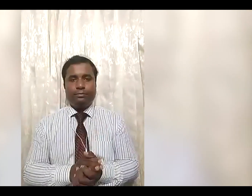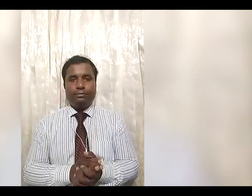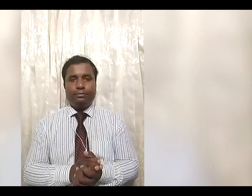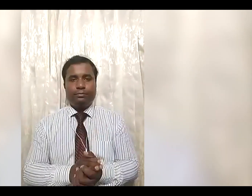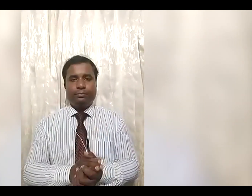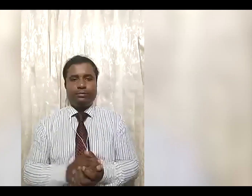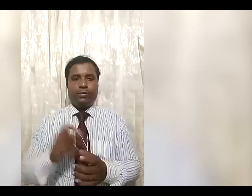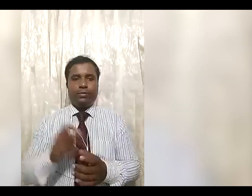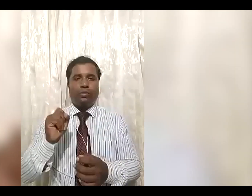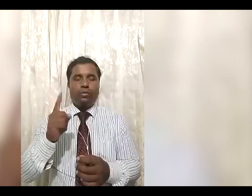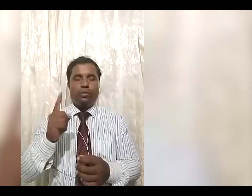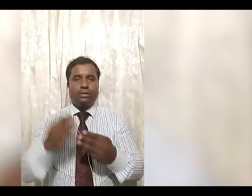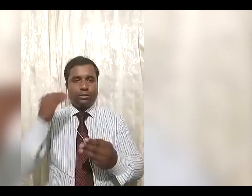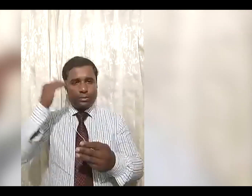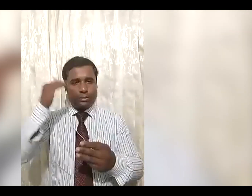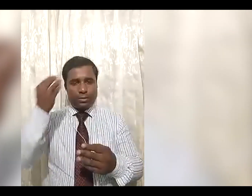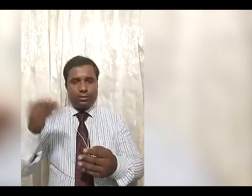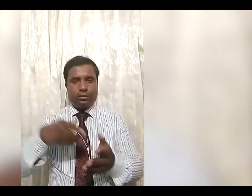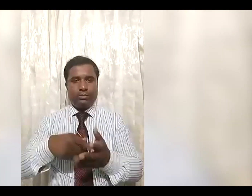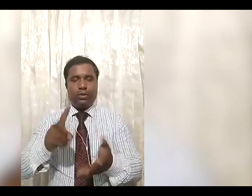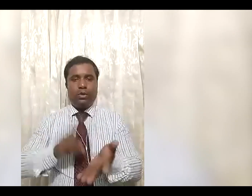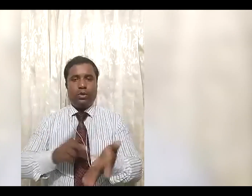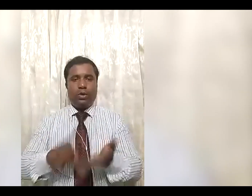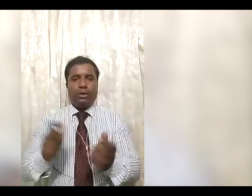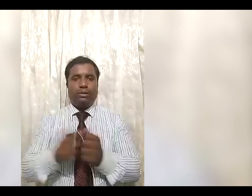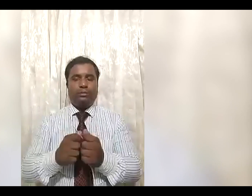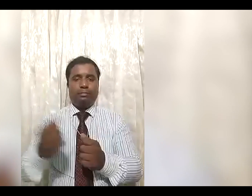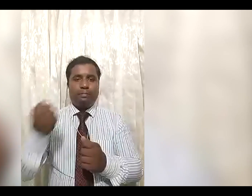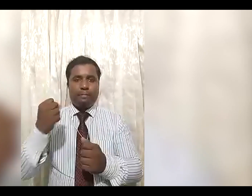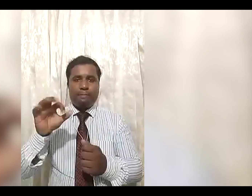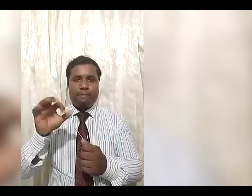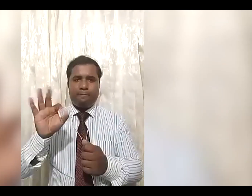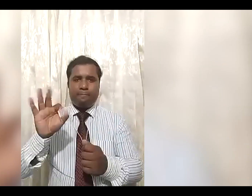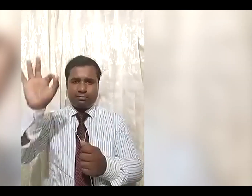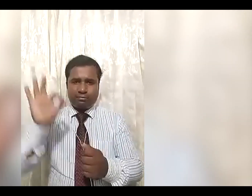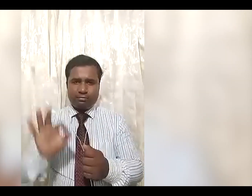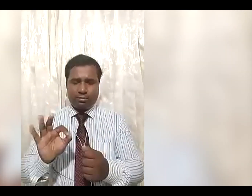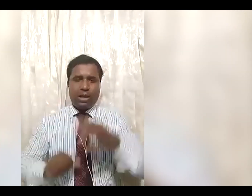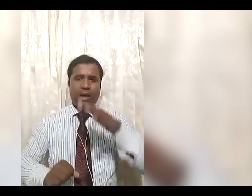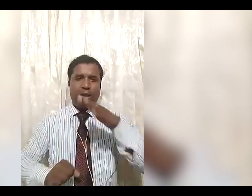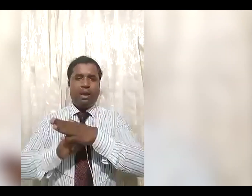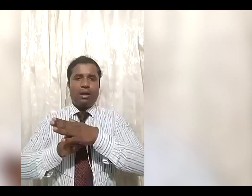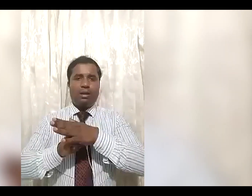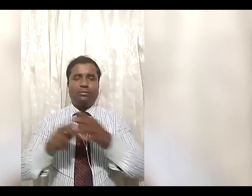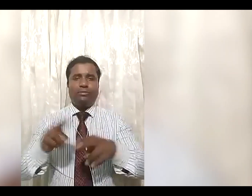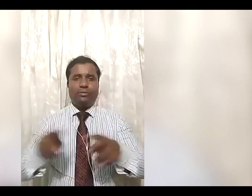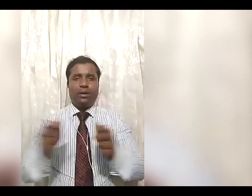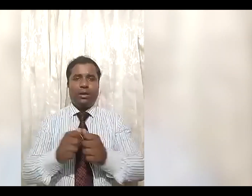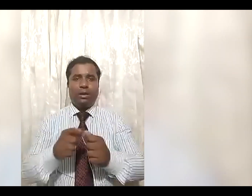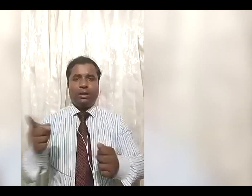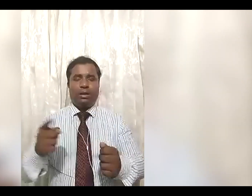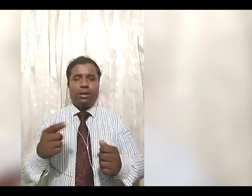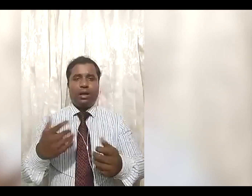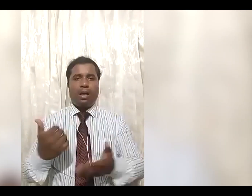Americans has a disability. So 1 in 4 would be like 25%, which is higher than the World Health